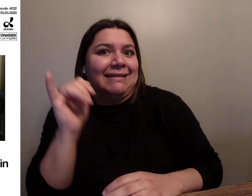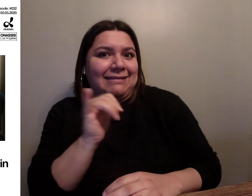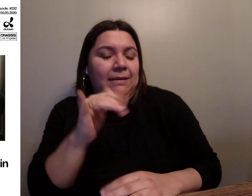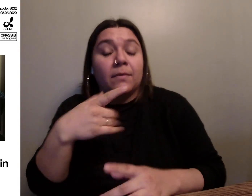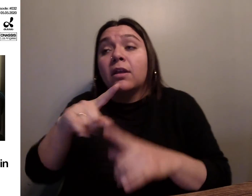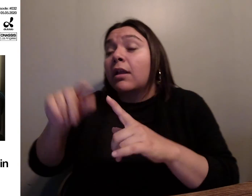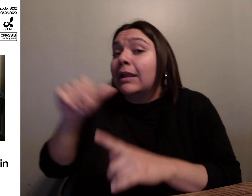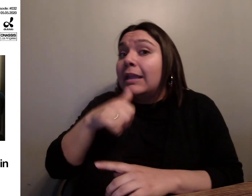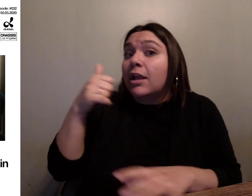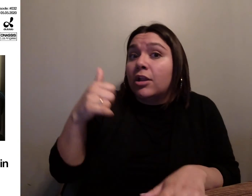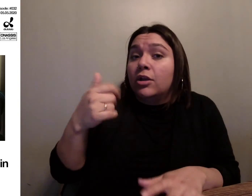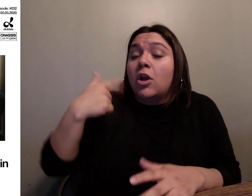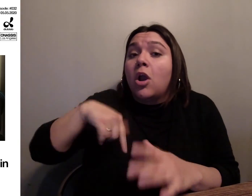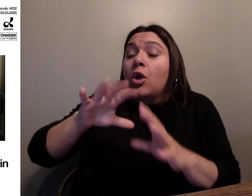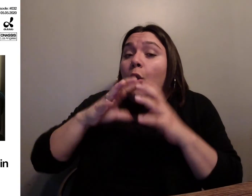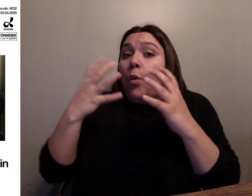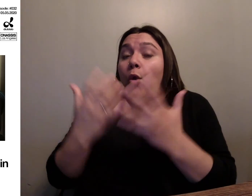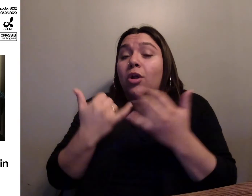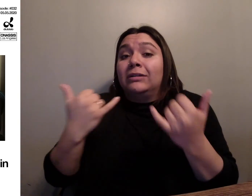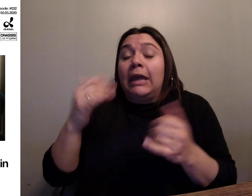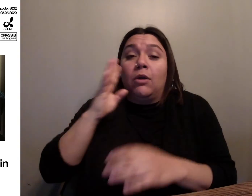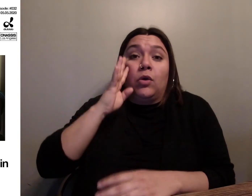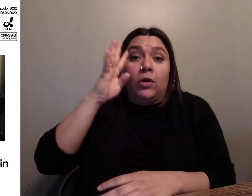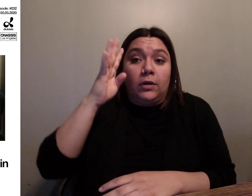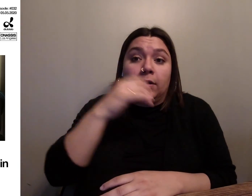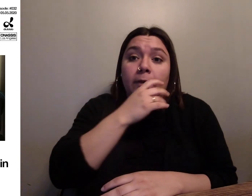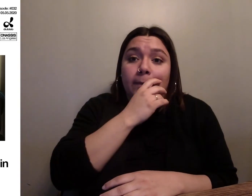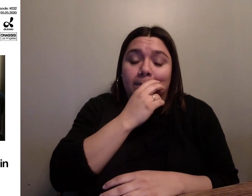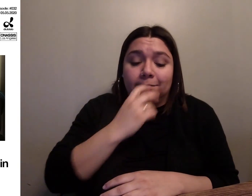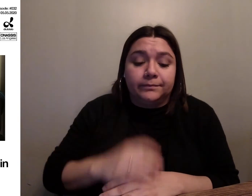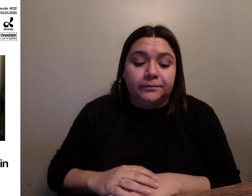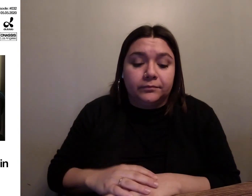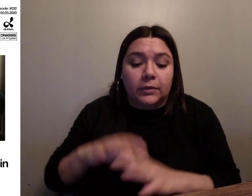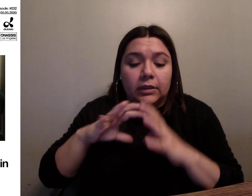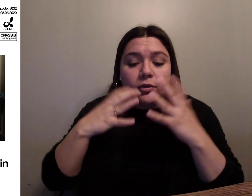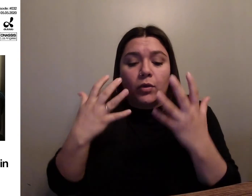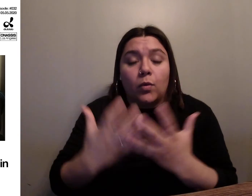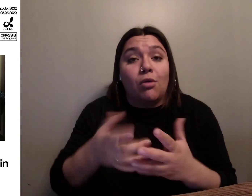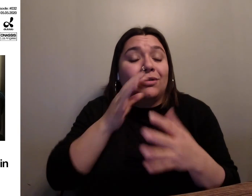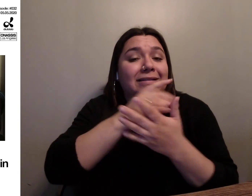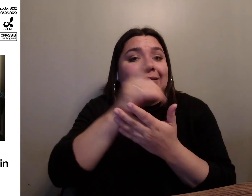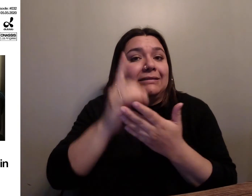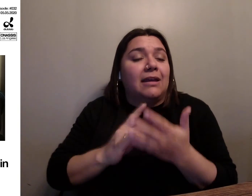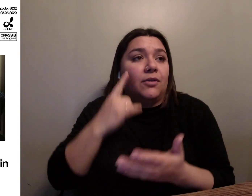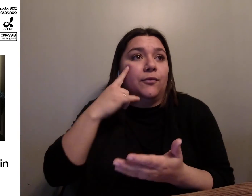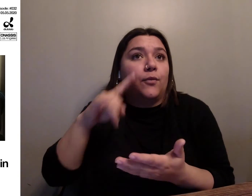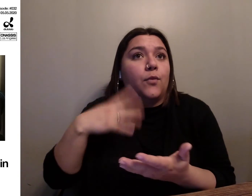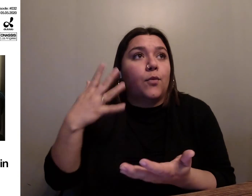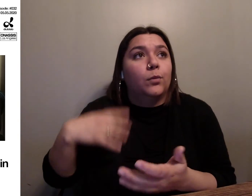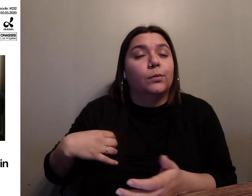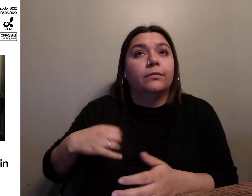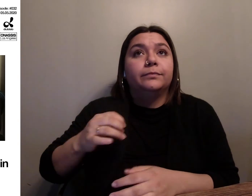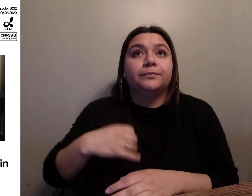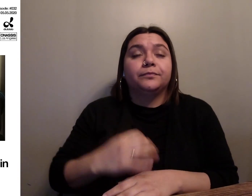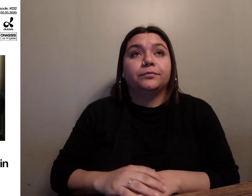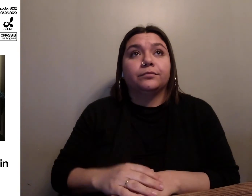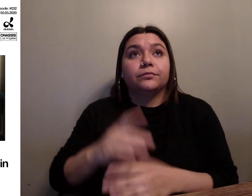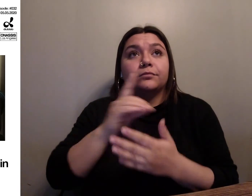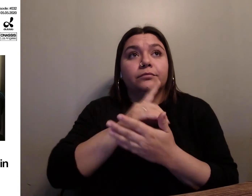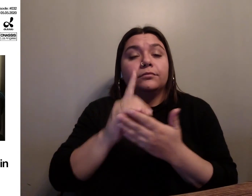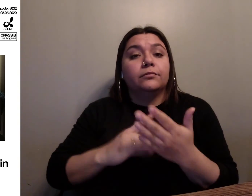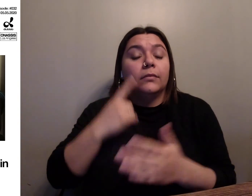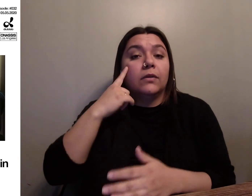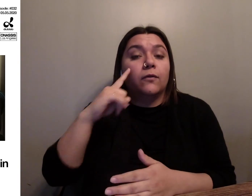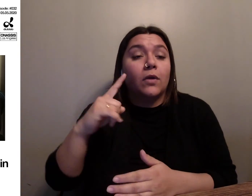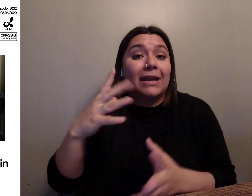accept only answers to questions that we raise. And we turn